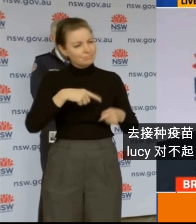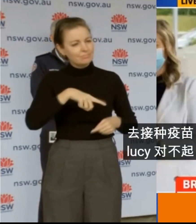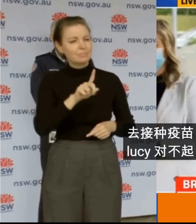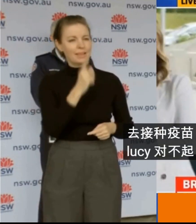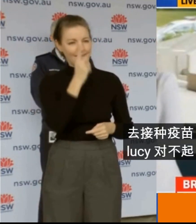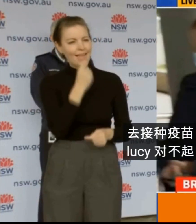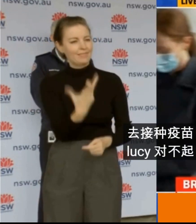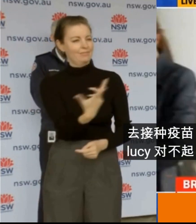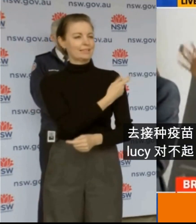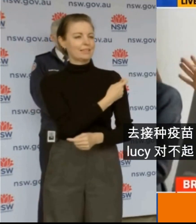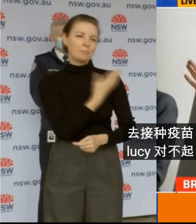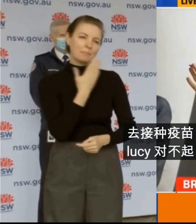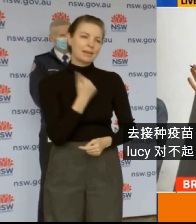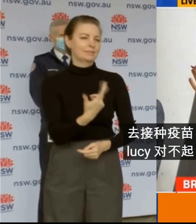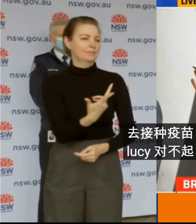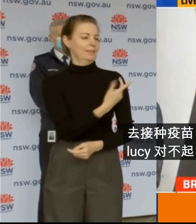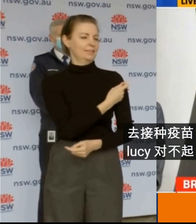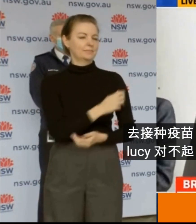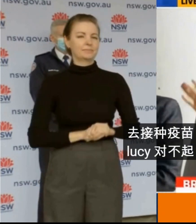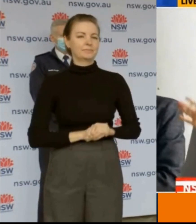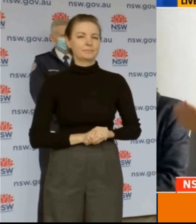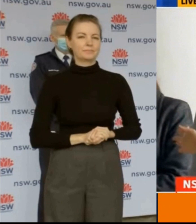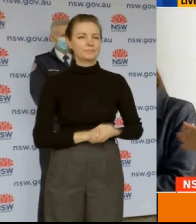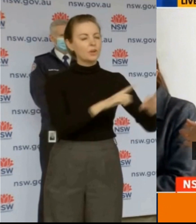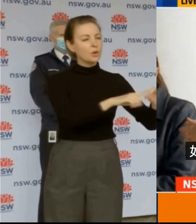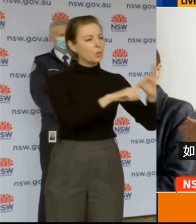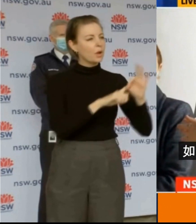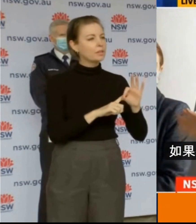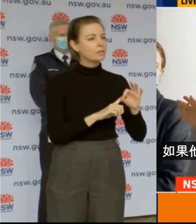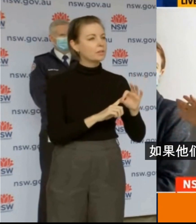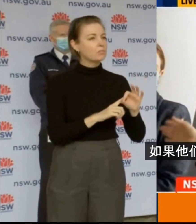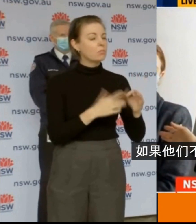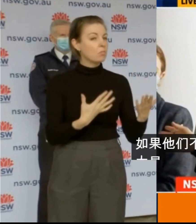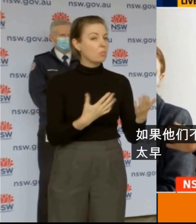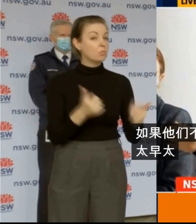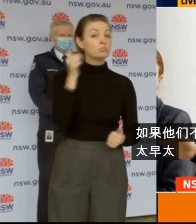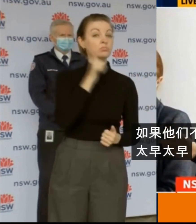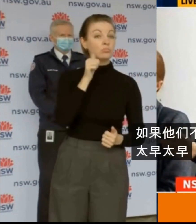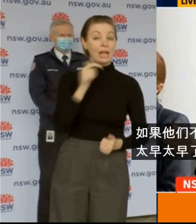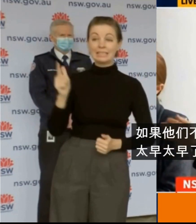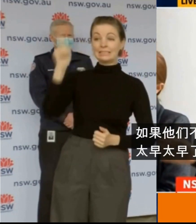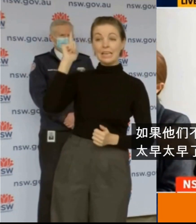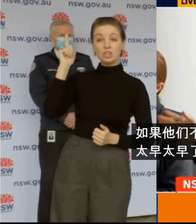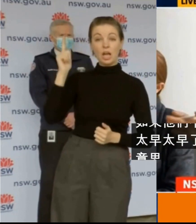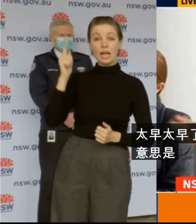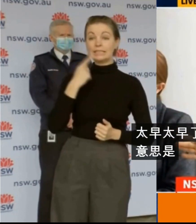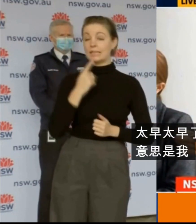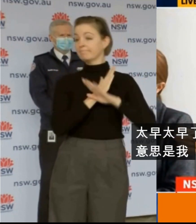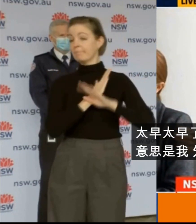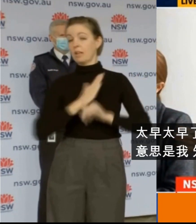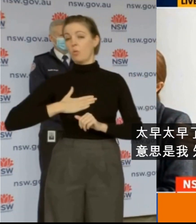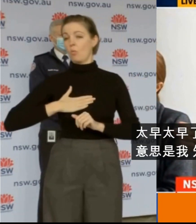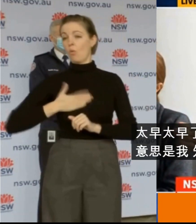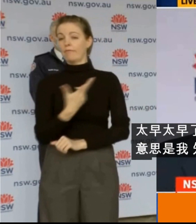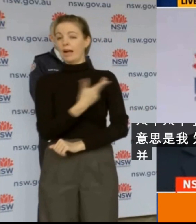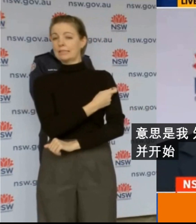Lucy, sorry, Danica, I'll come back to you. Just to confirm on that there, could a teacher lose their job if they don't get... Look, it's too early. I mean, I know